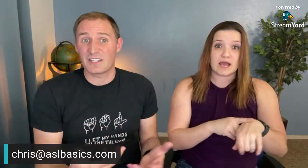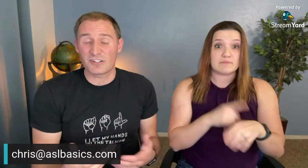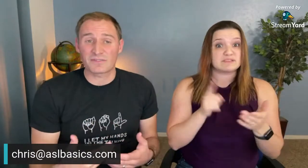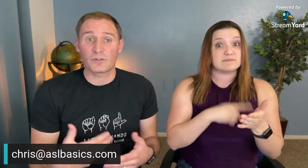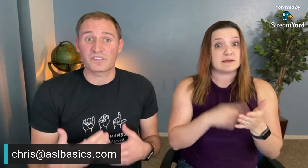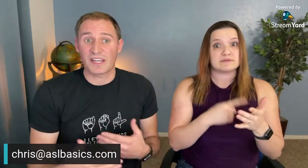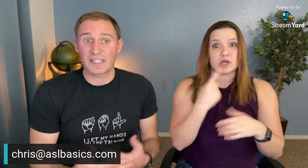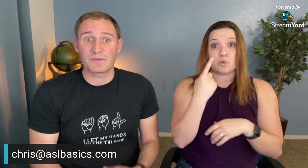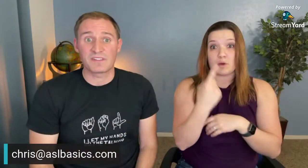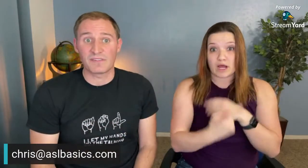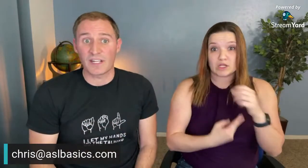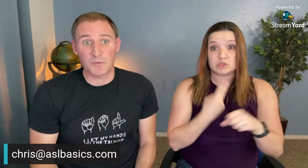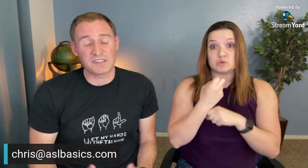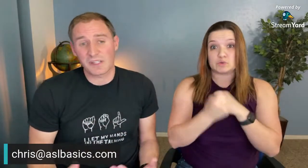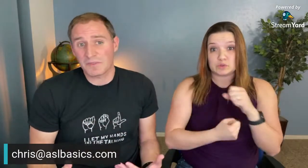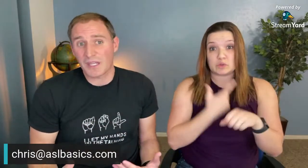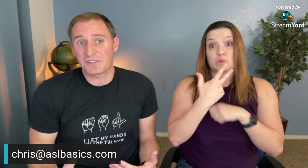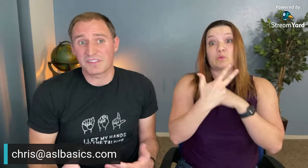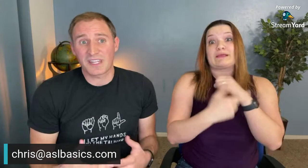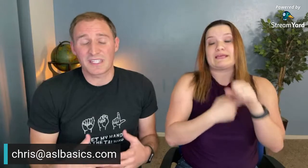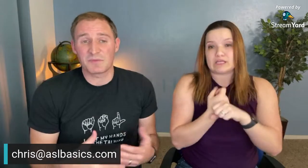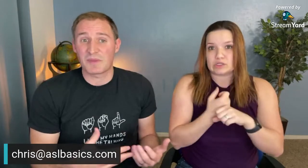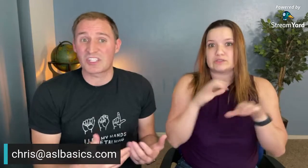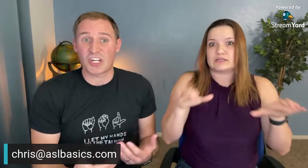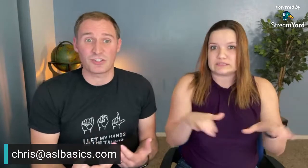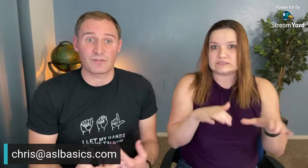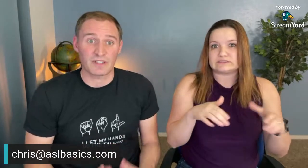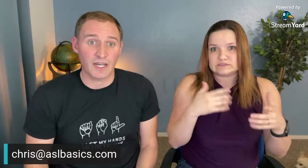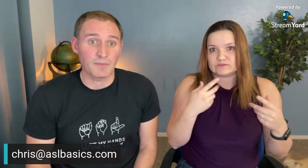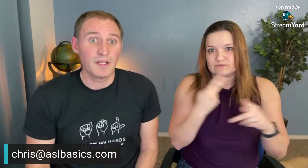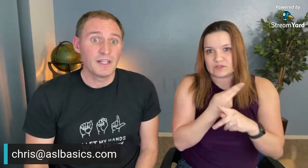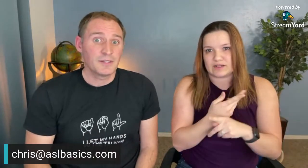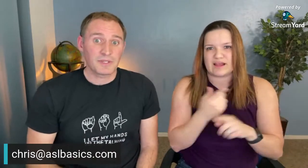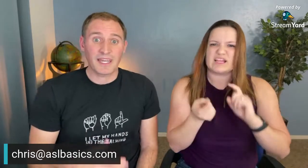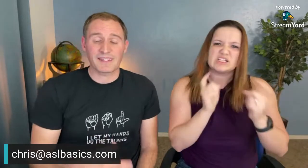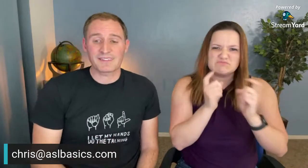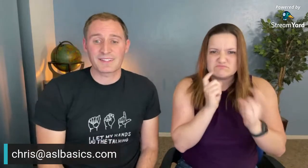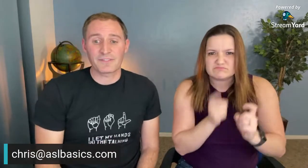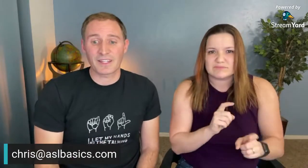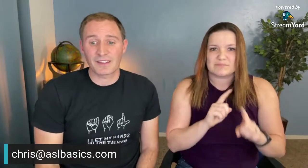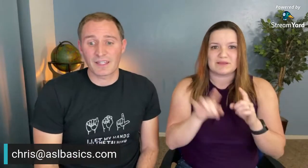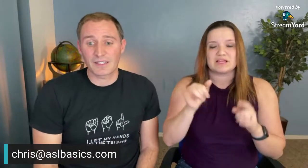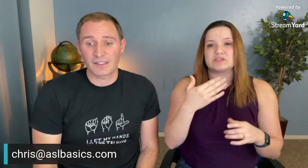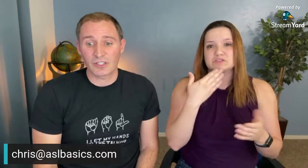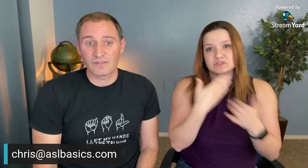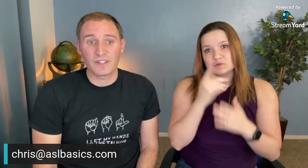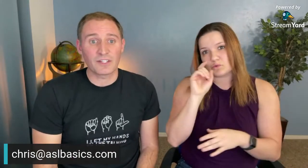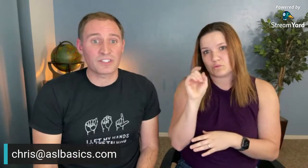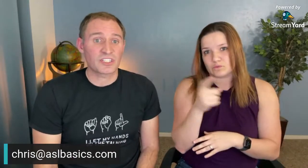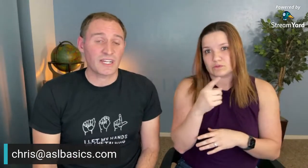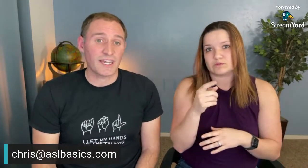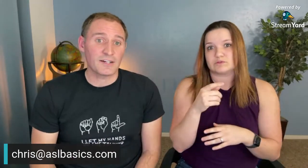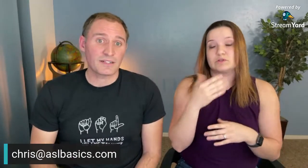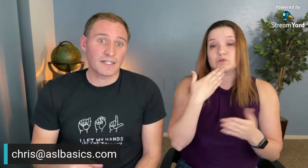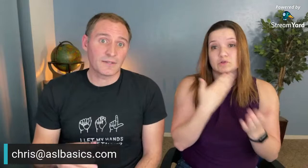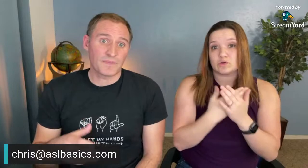years for sign names to develop, and sometimes those sign names may change over time. But yeah, that's definitely a good video to check out, and a